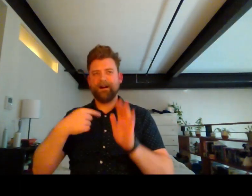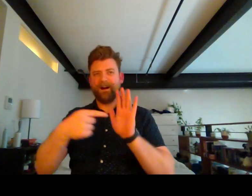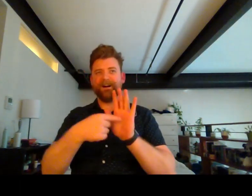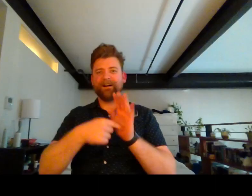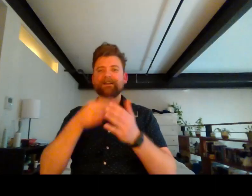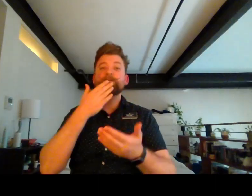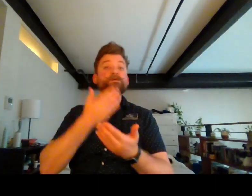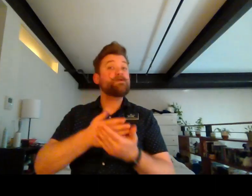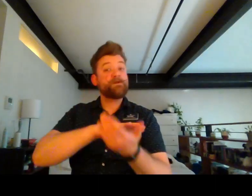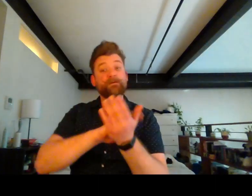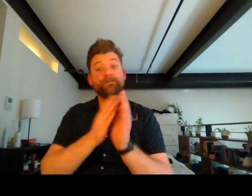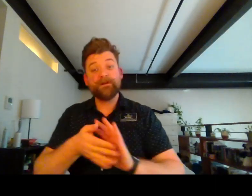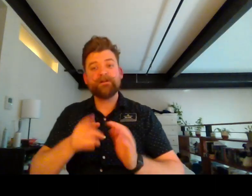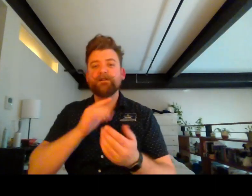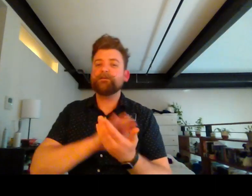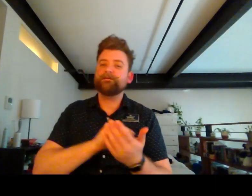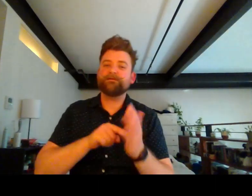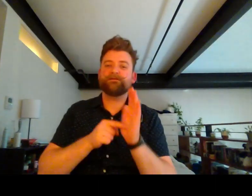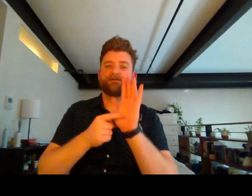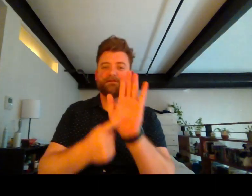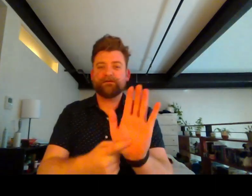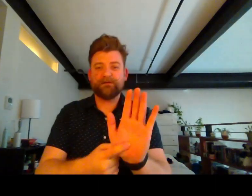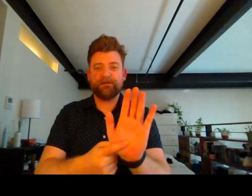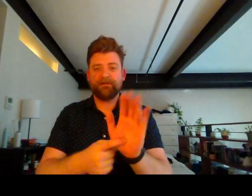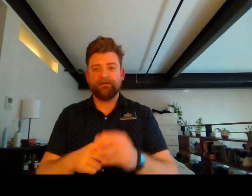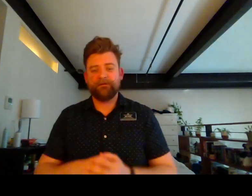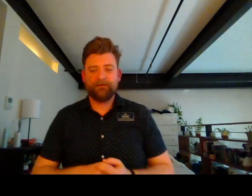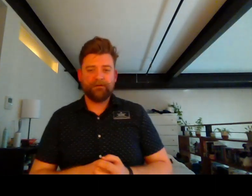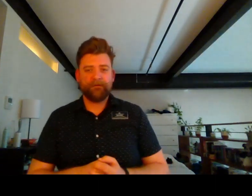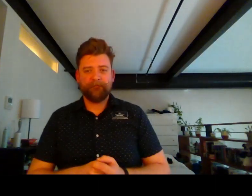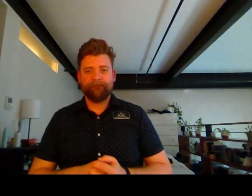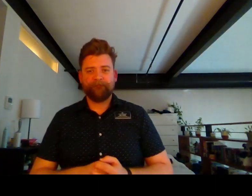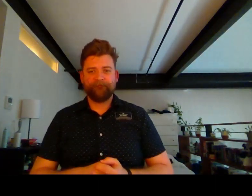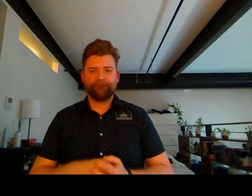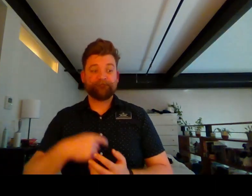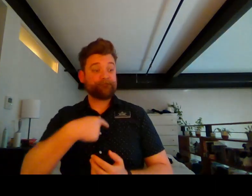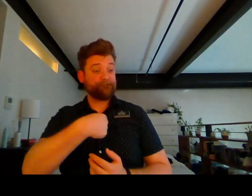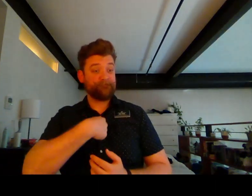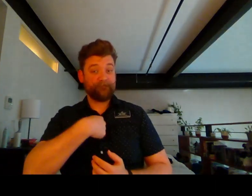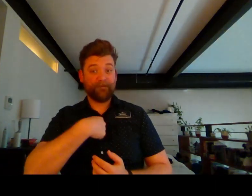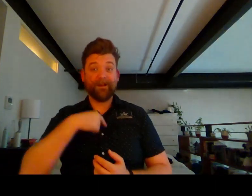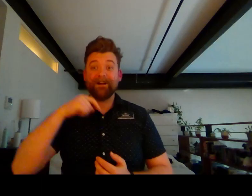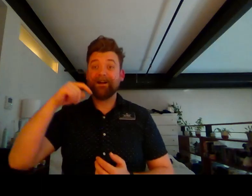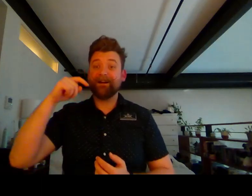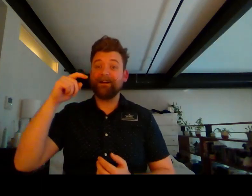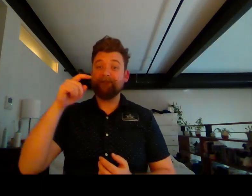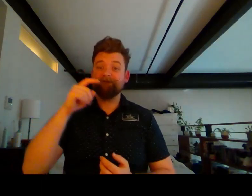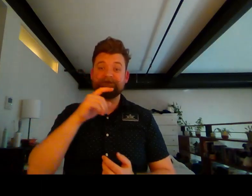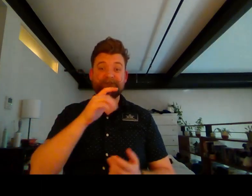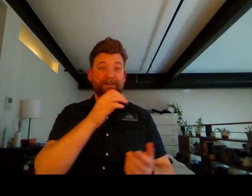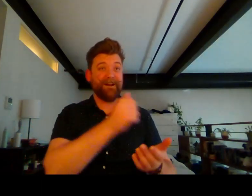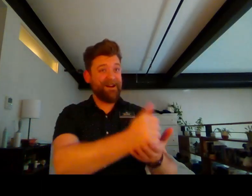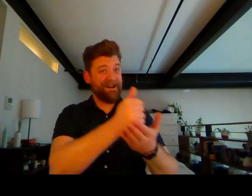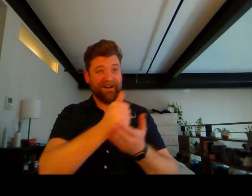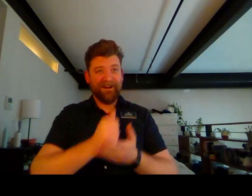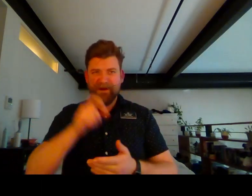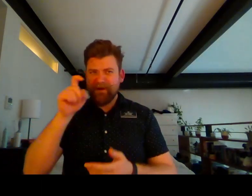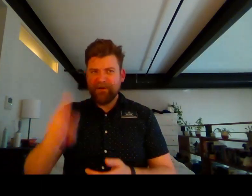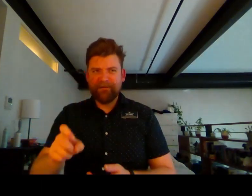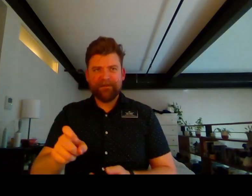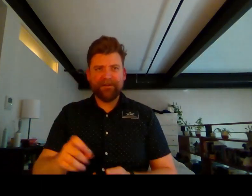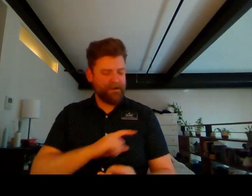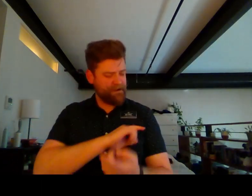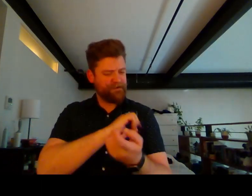are beer stores and drugs in the perimeter of schools, as long as our young ladies are using their bodies for